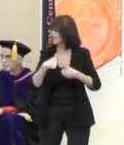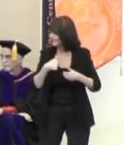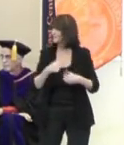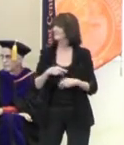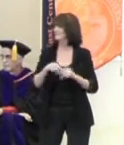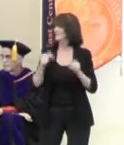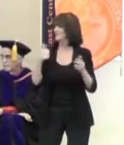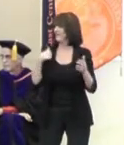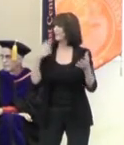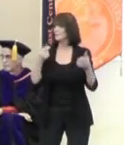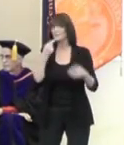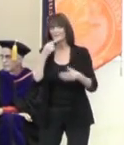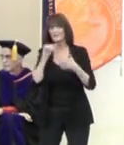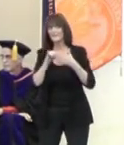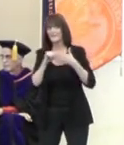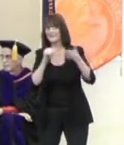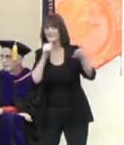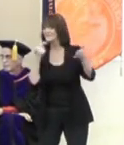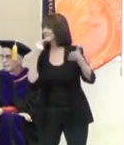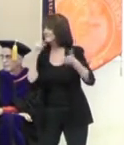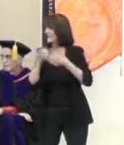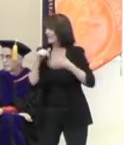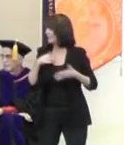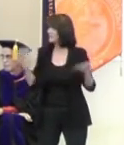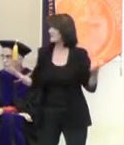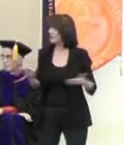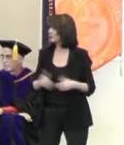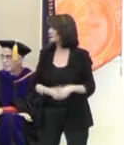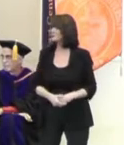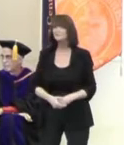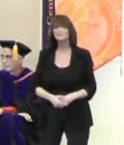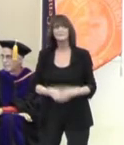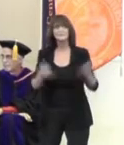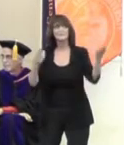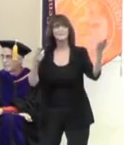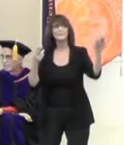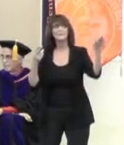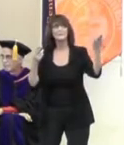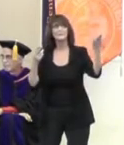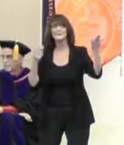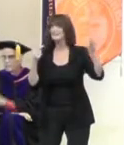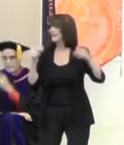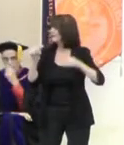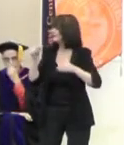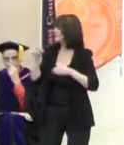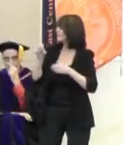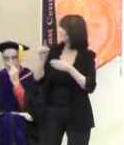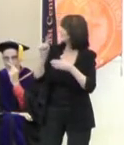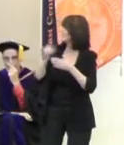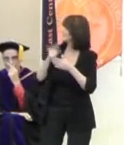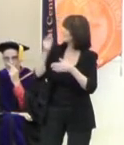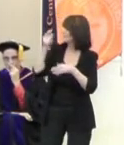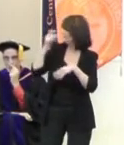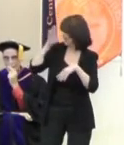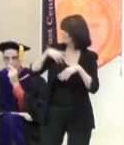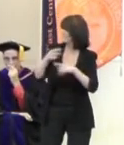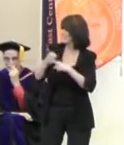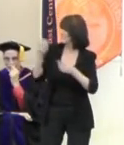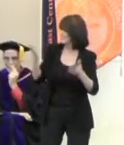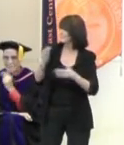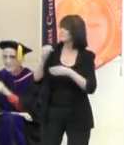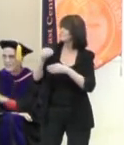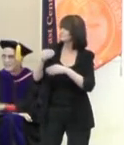I want to point out that it didn't say I was here. Claudel Overton was here with me from McAllister. His son's